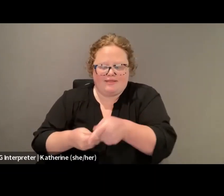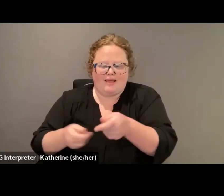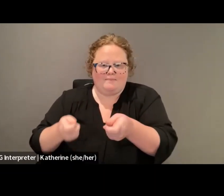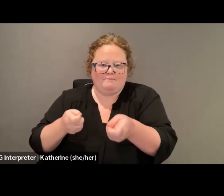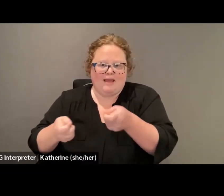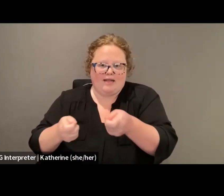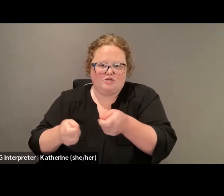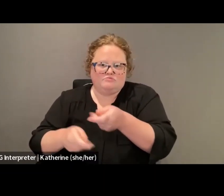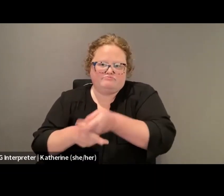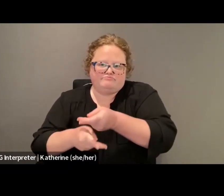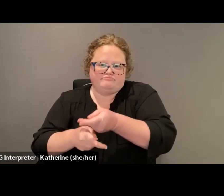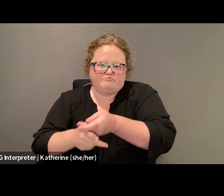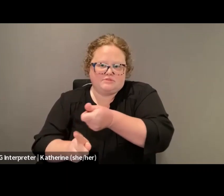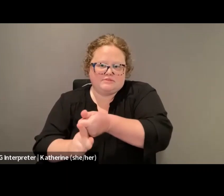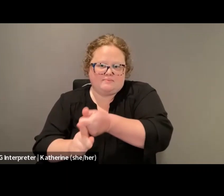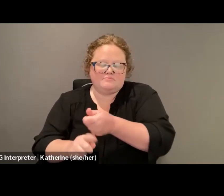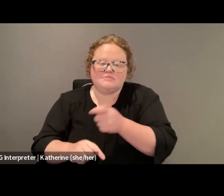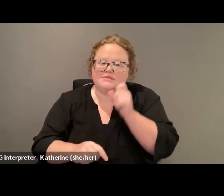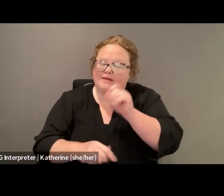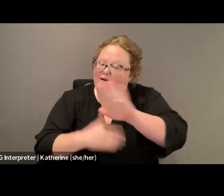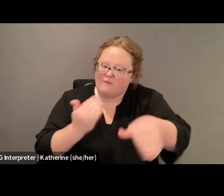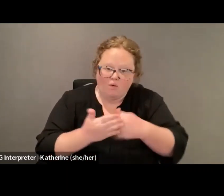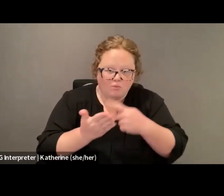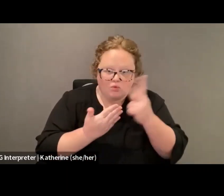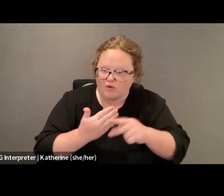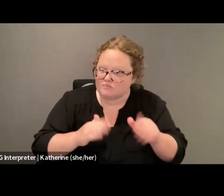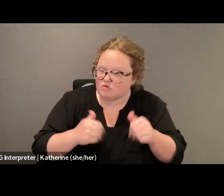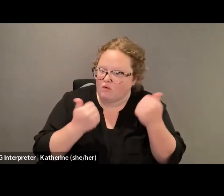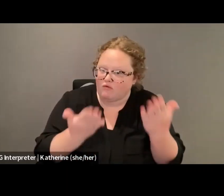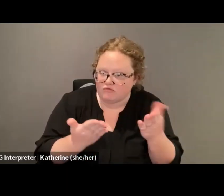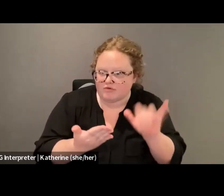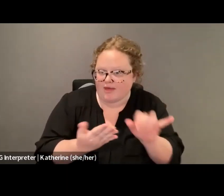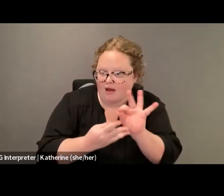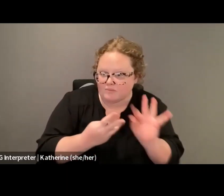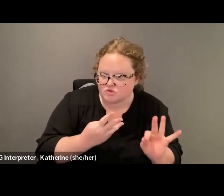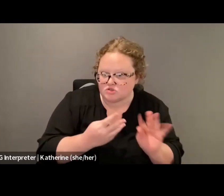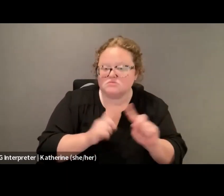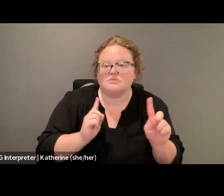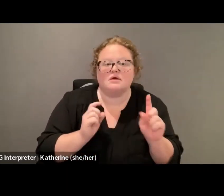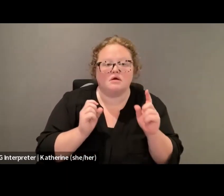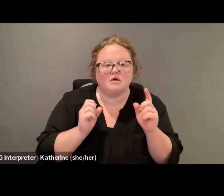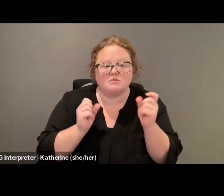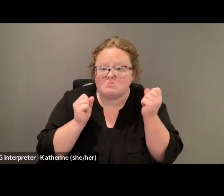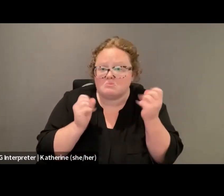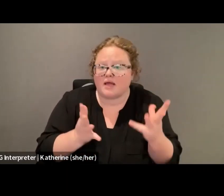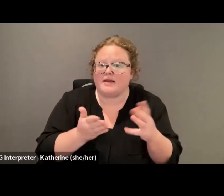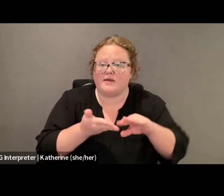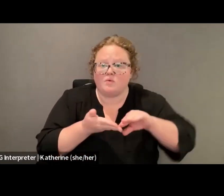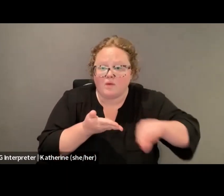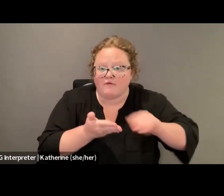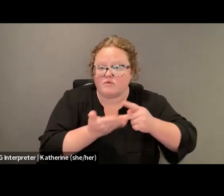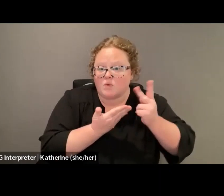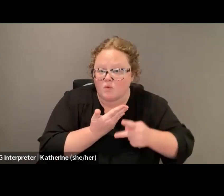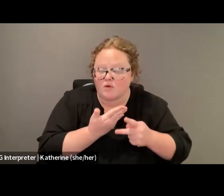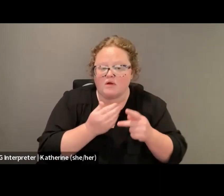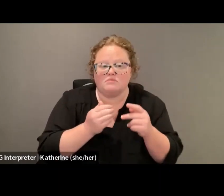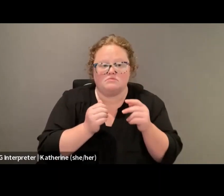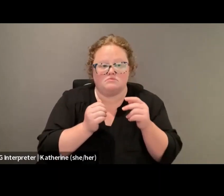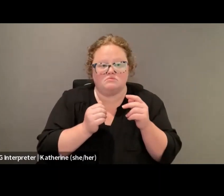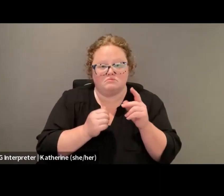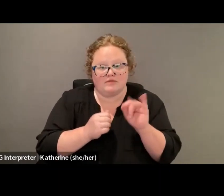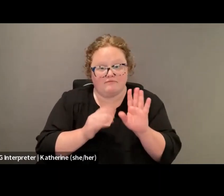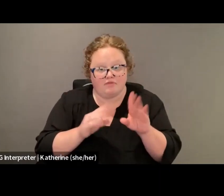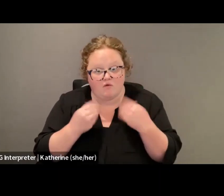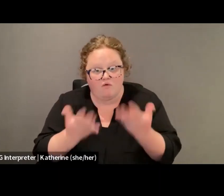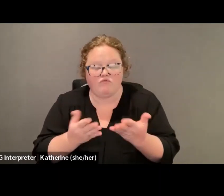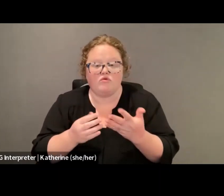not all programs have budget authority, but a lot of programs, a lot of waivers, I will say, with participant direction will